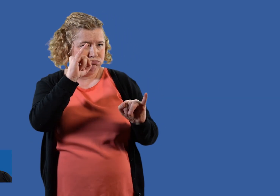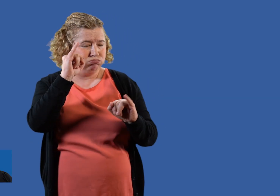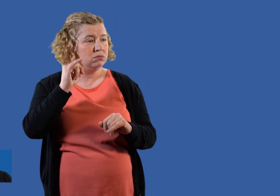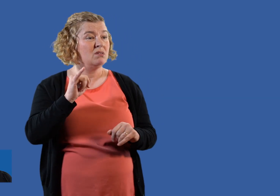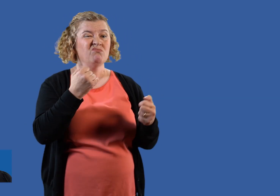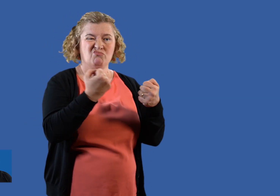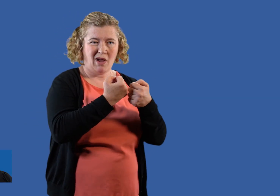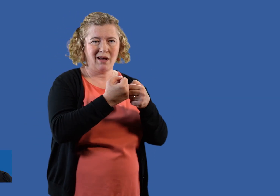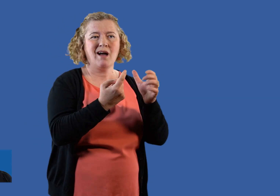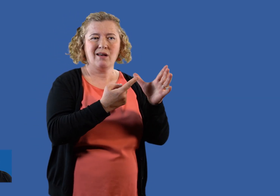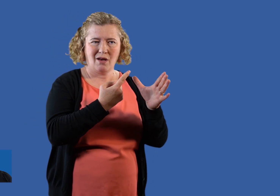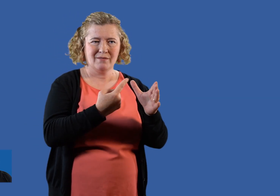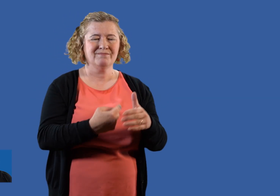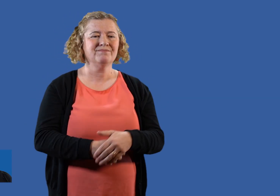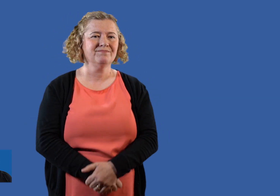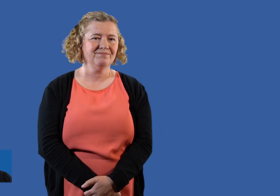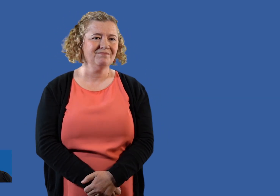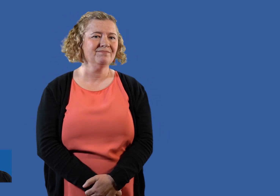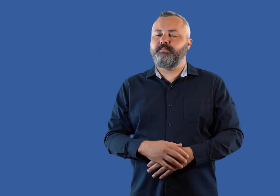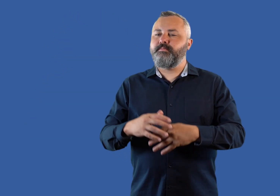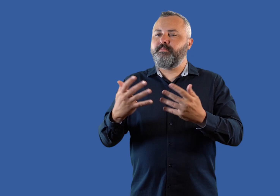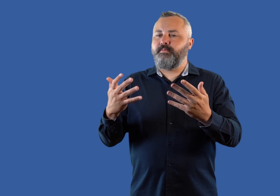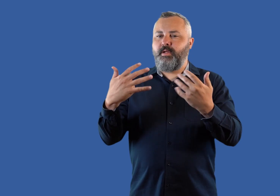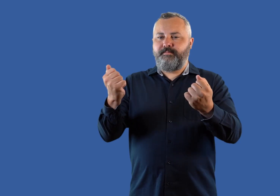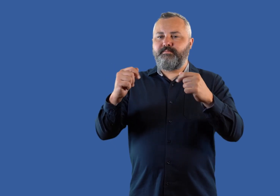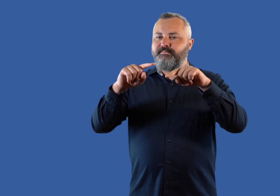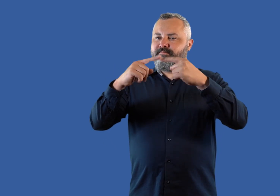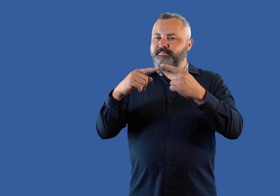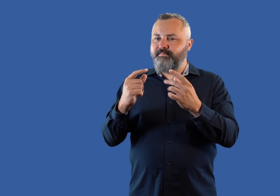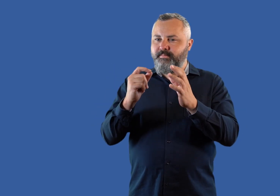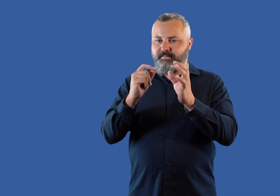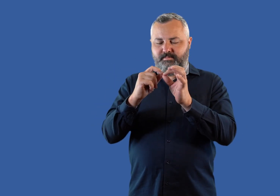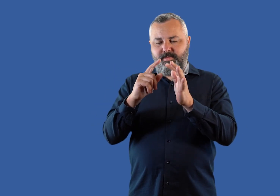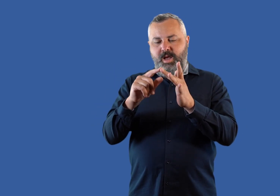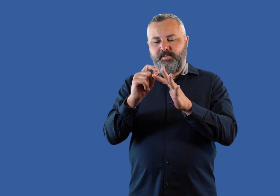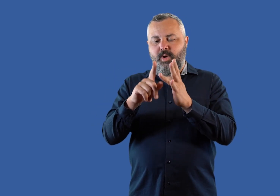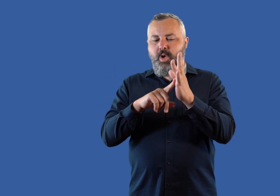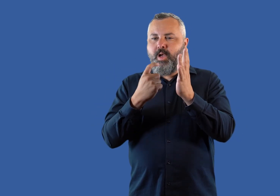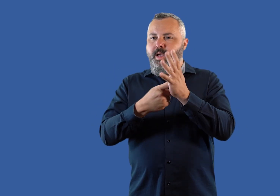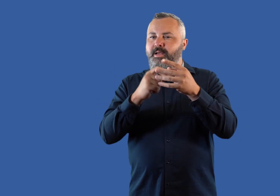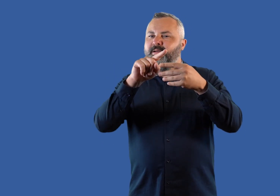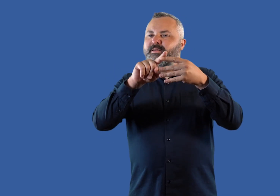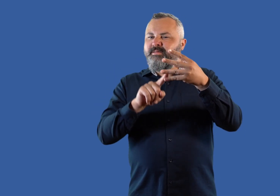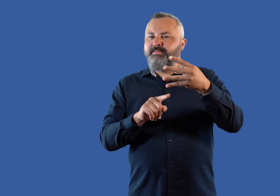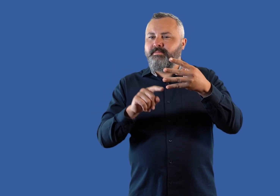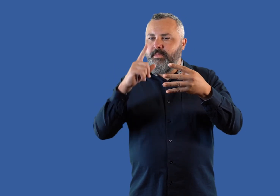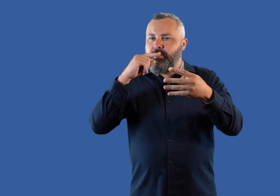drug or alcohol issues. So, can you tell me a little bit more about the different types of